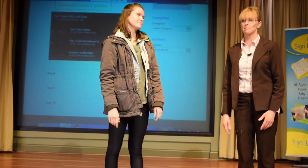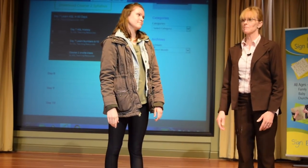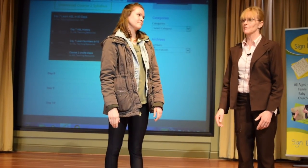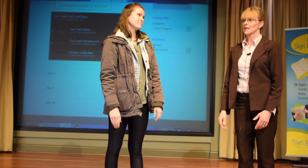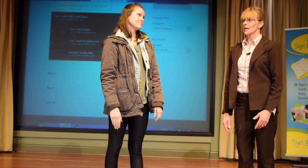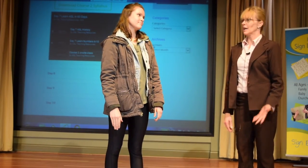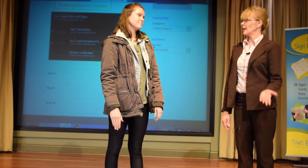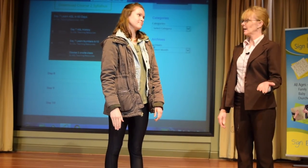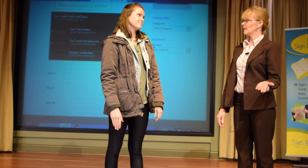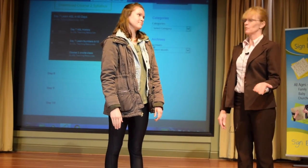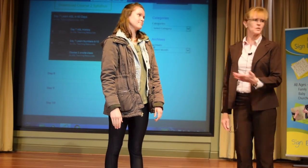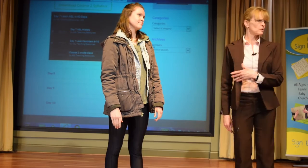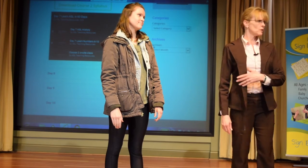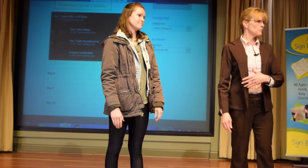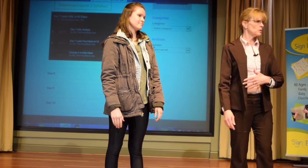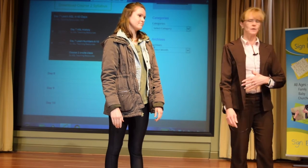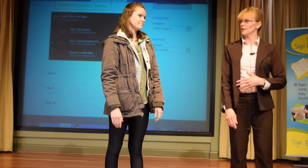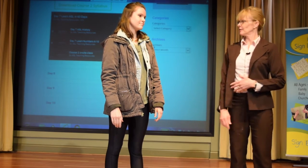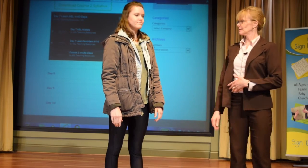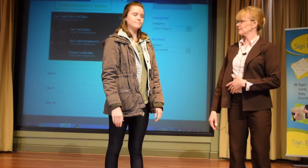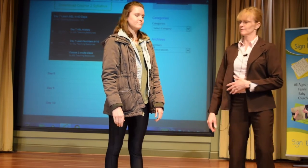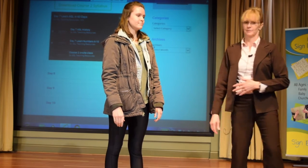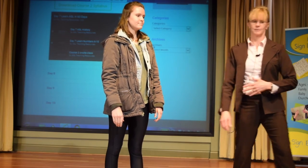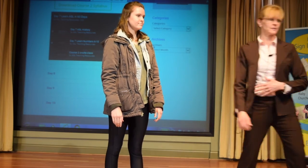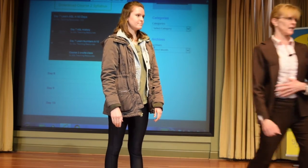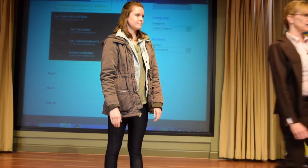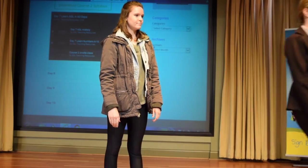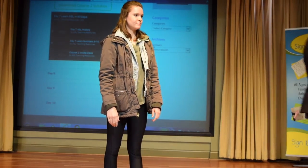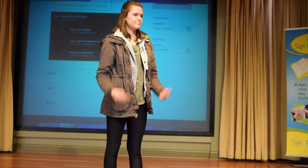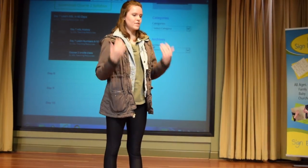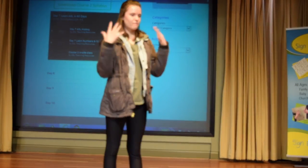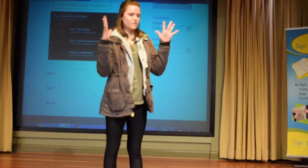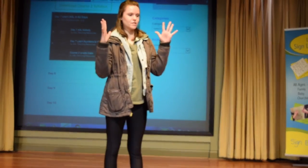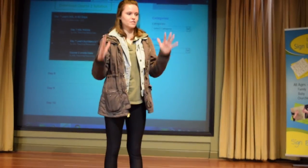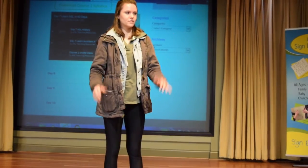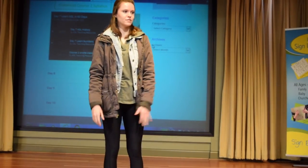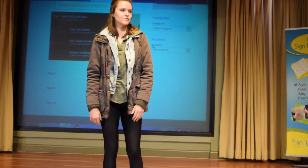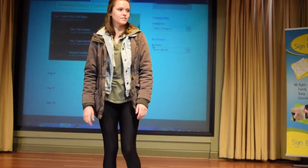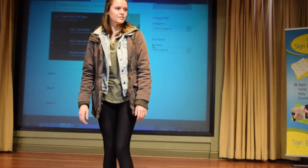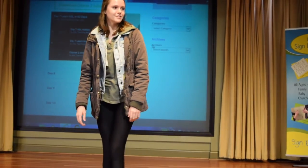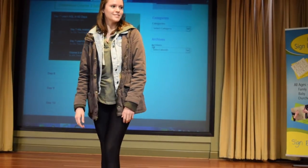And was there one more there? Is that it? Anna says, no, we're done.